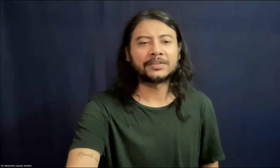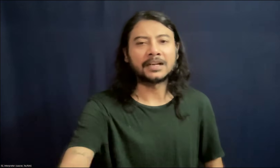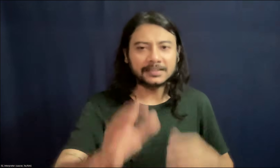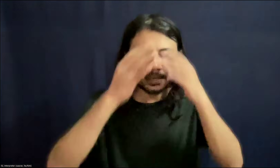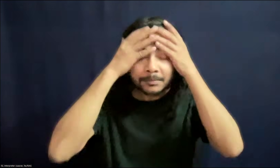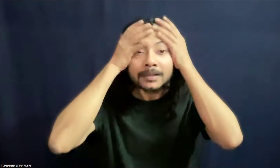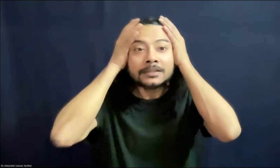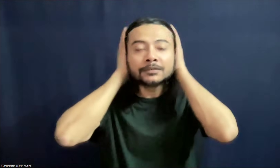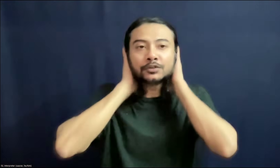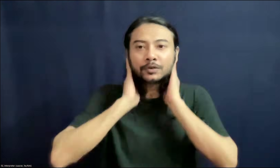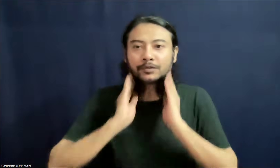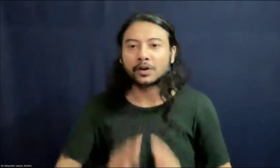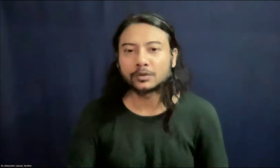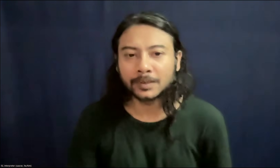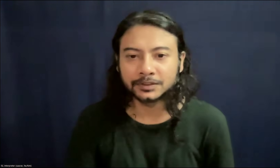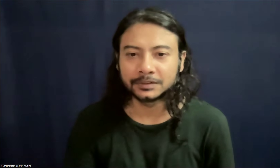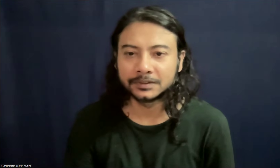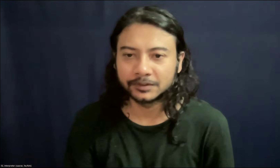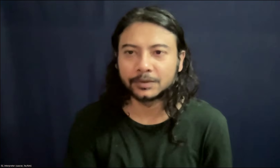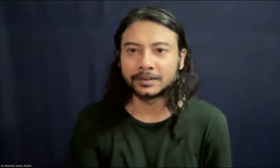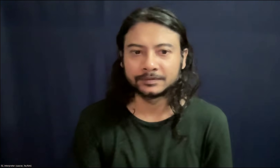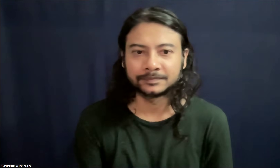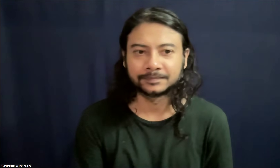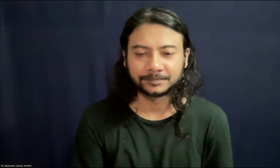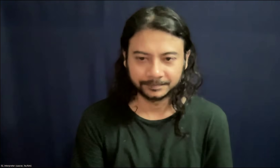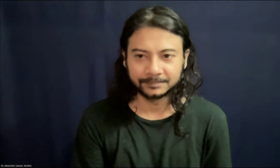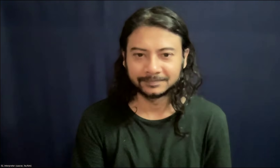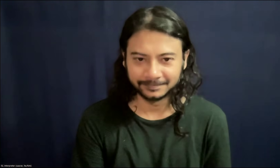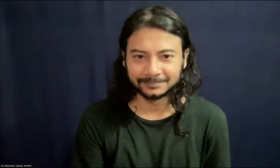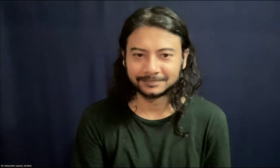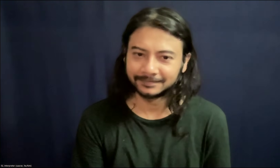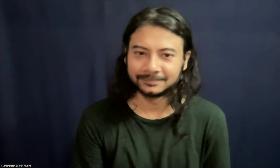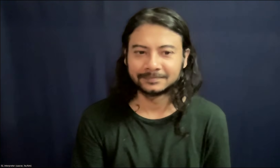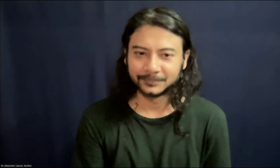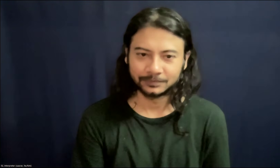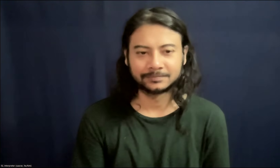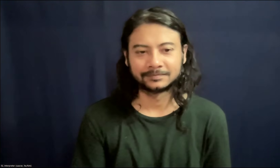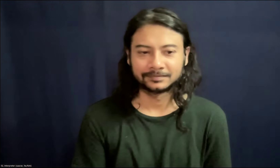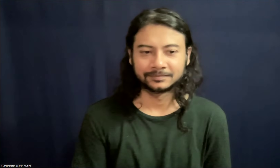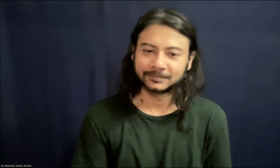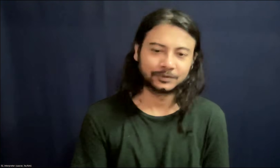No, it was understandable, Mataji. It was good. It was not too much. It's okay. Okay, okay.